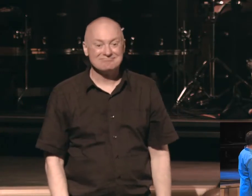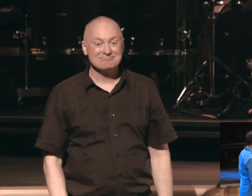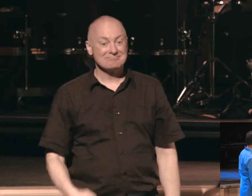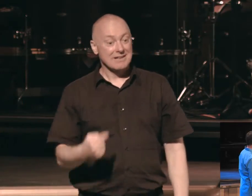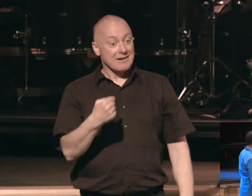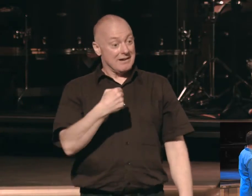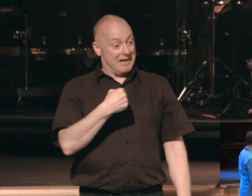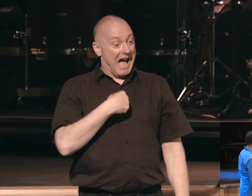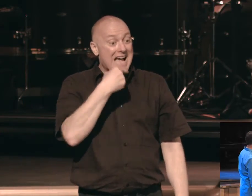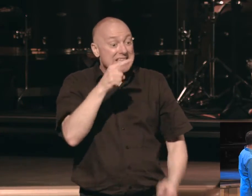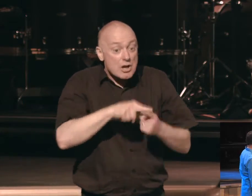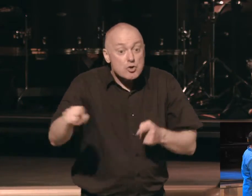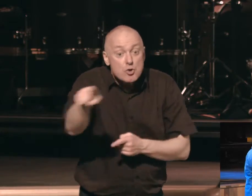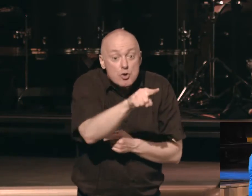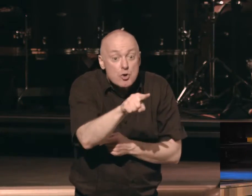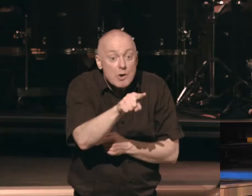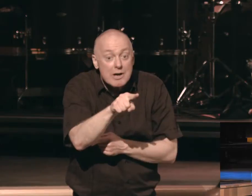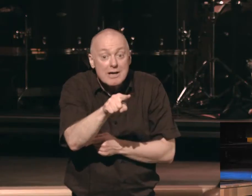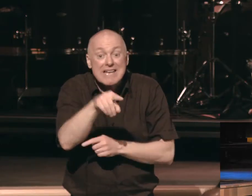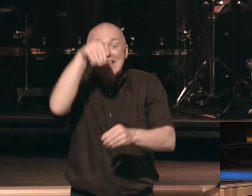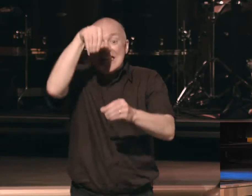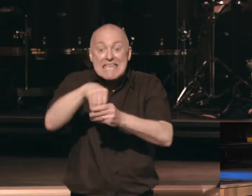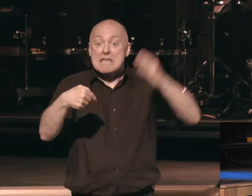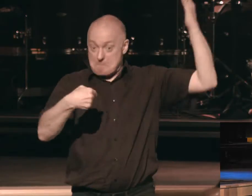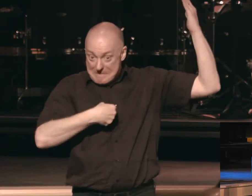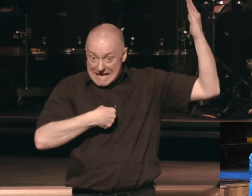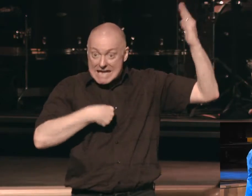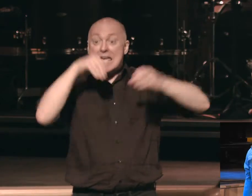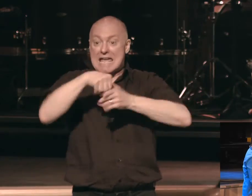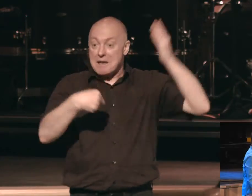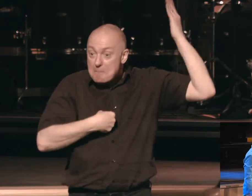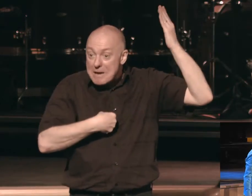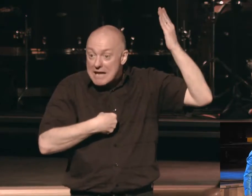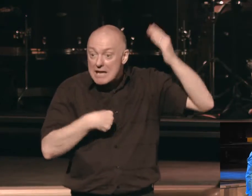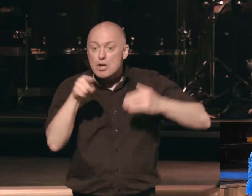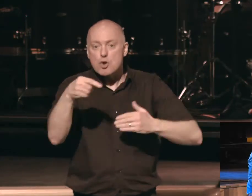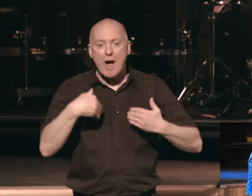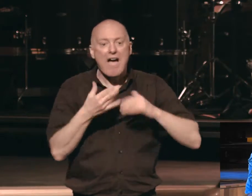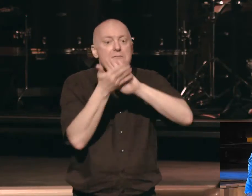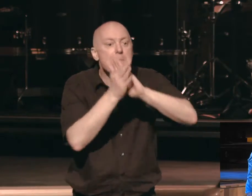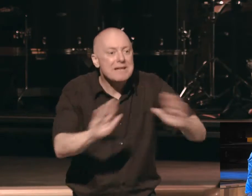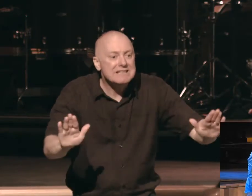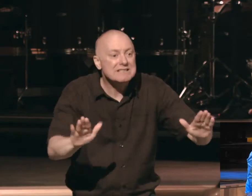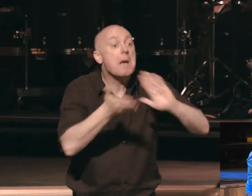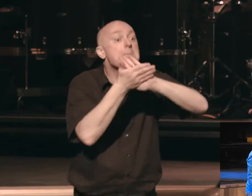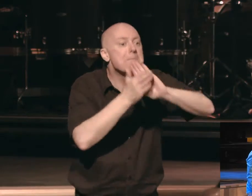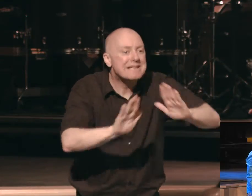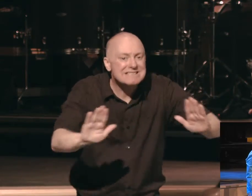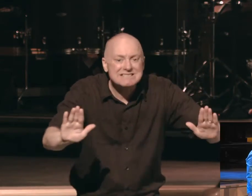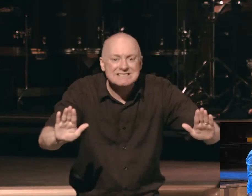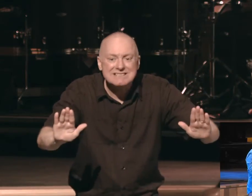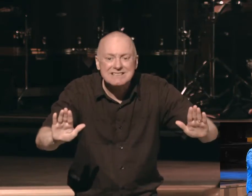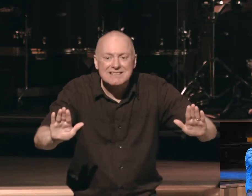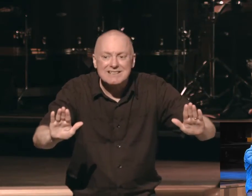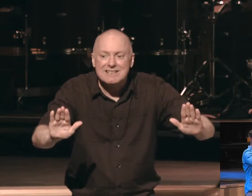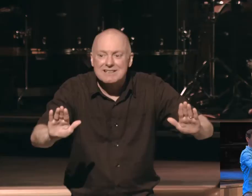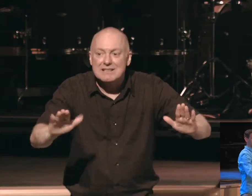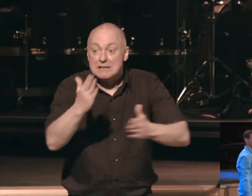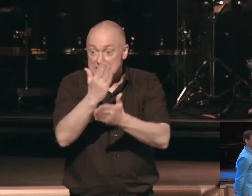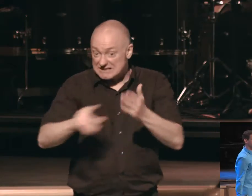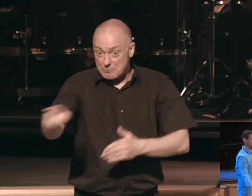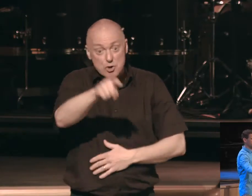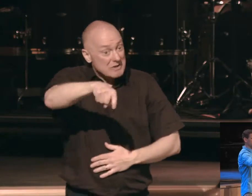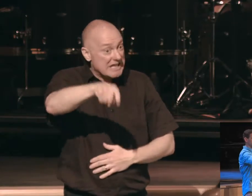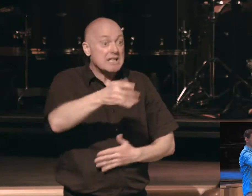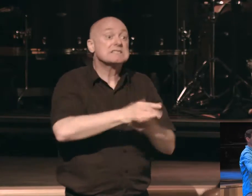And I have said these things to you that in me, you may have peace, peace. And this is for some right